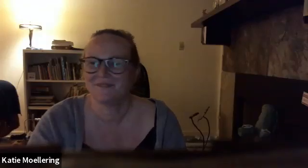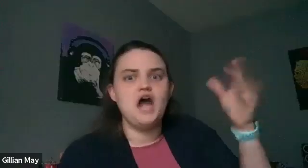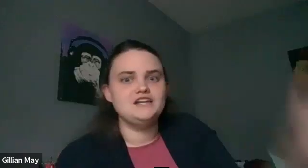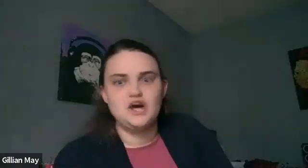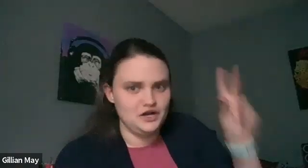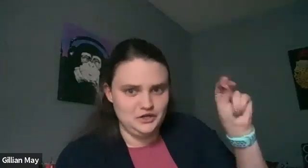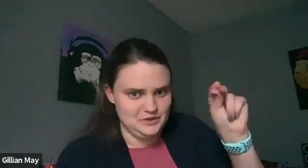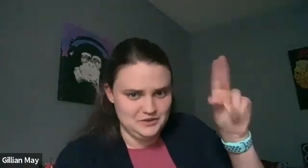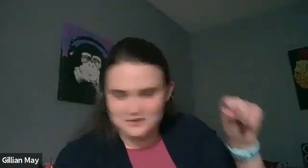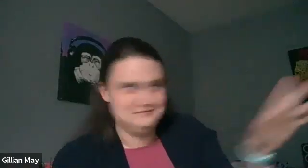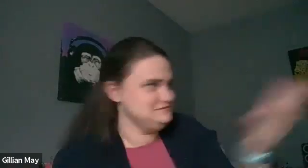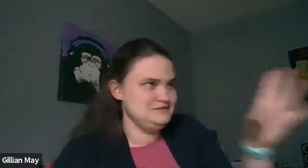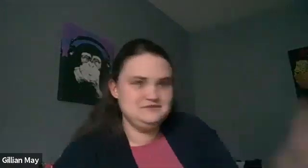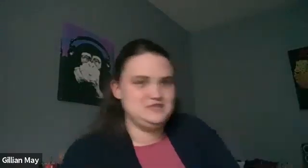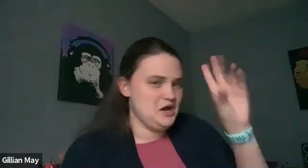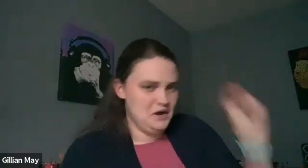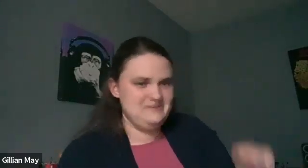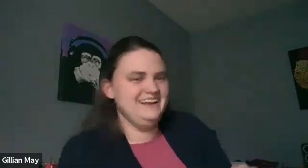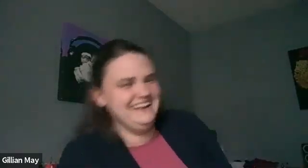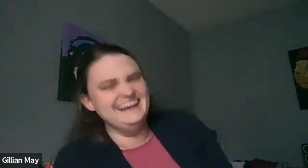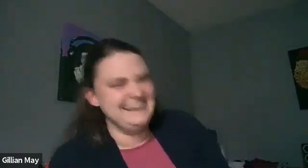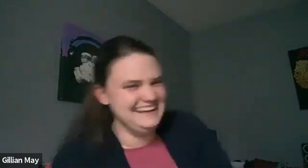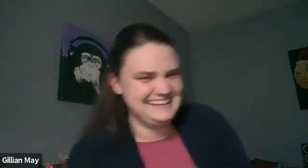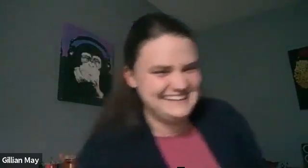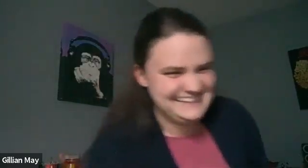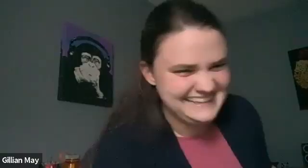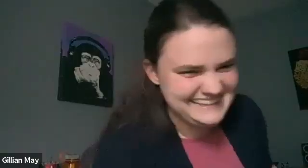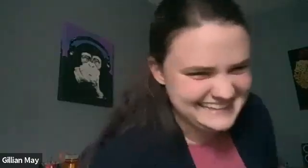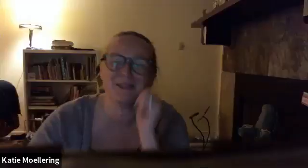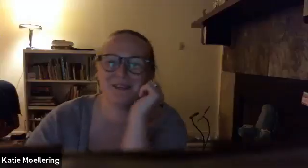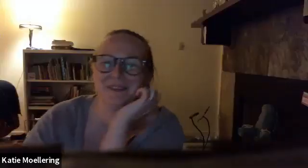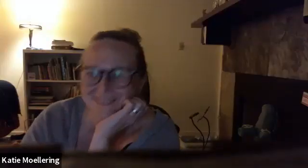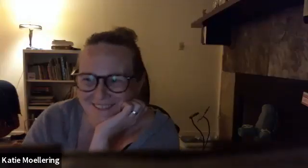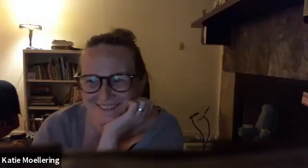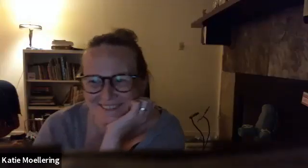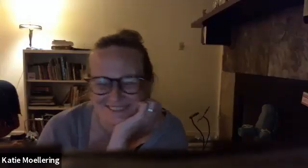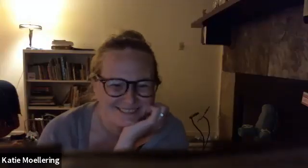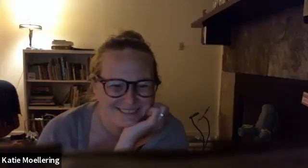not dog. No. Yeah. Dog, no. That's what I'll do.